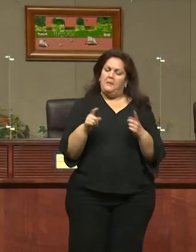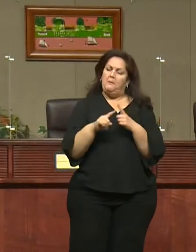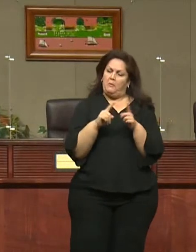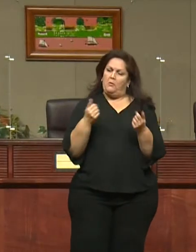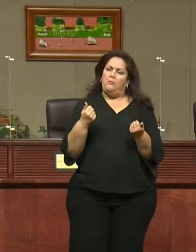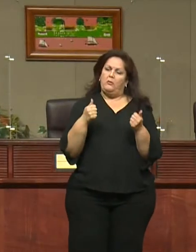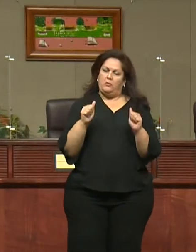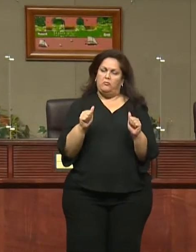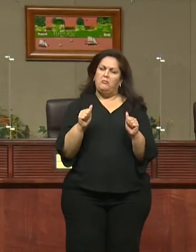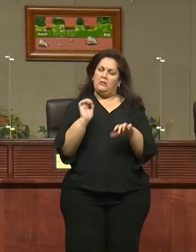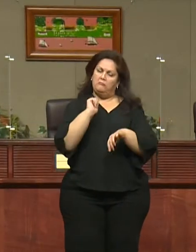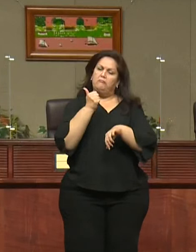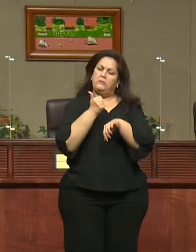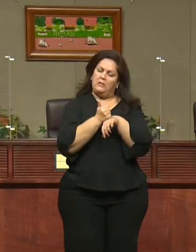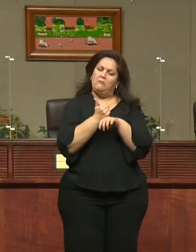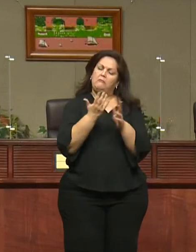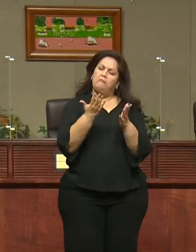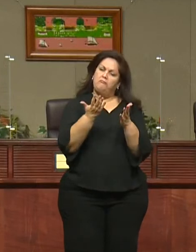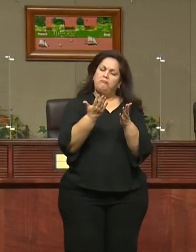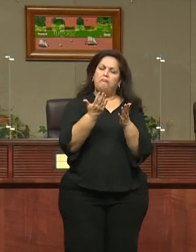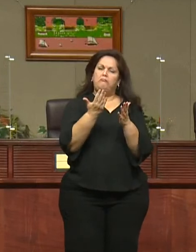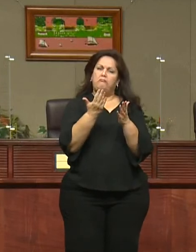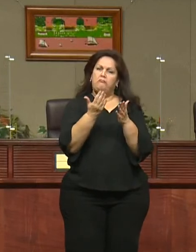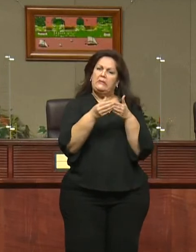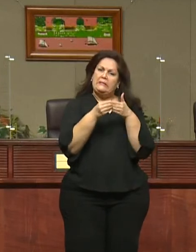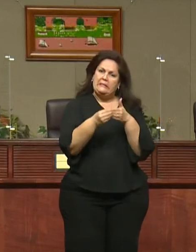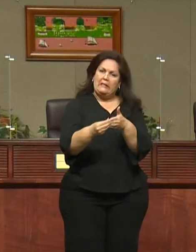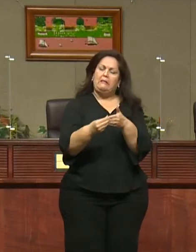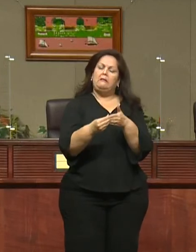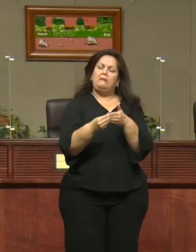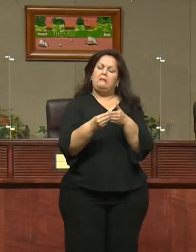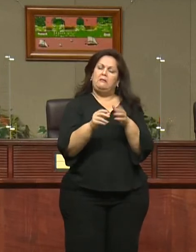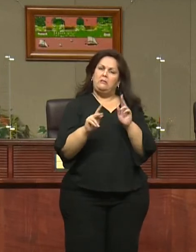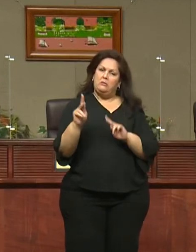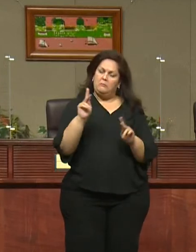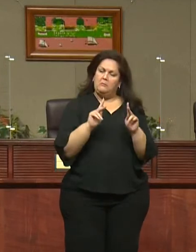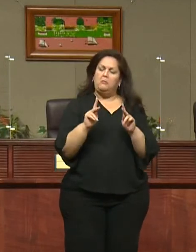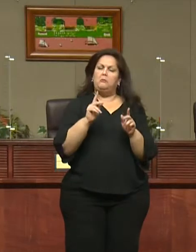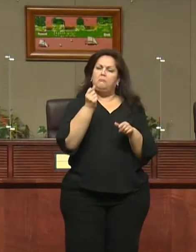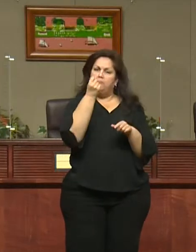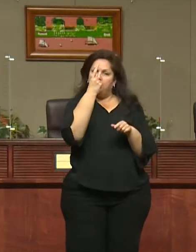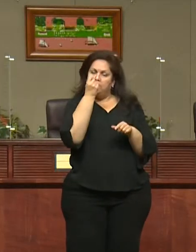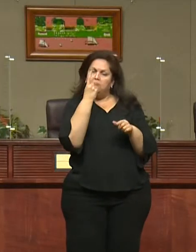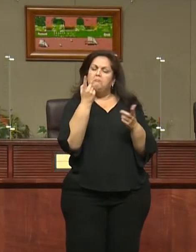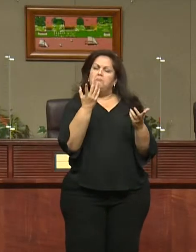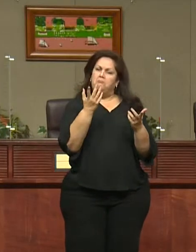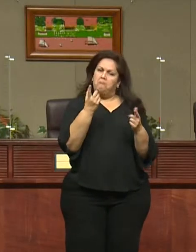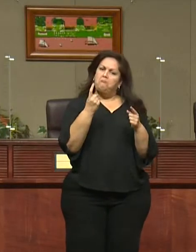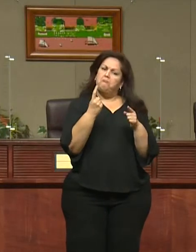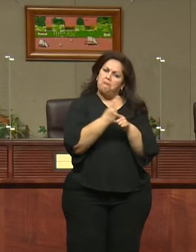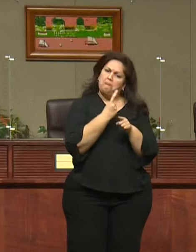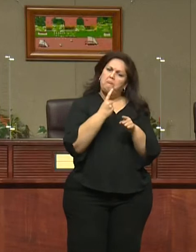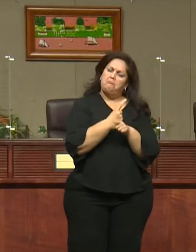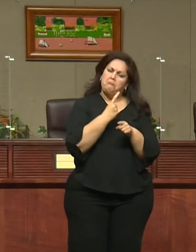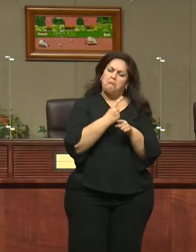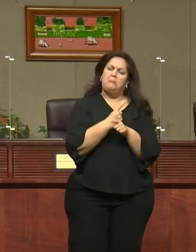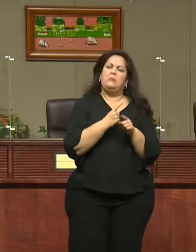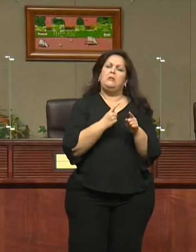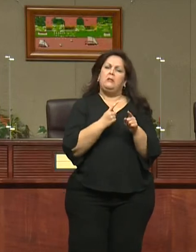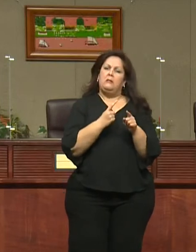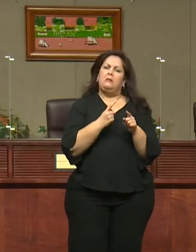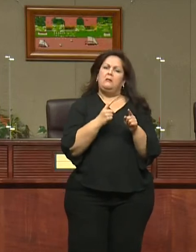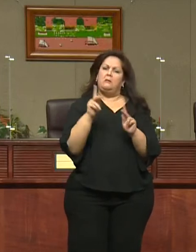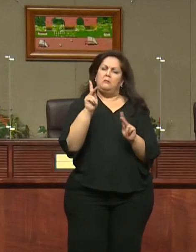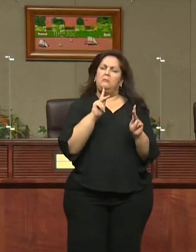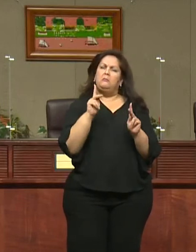give guidance to our community with reasonable benchmarks where people have an